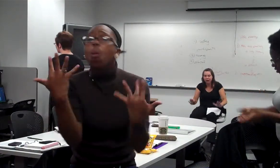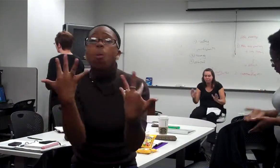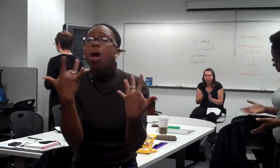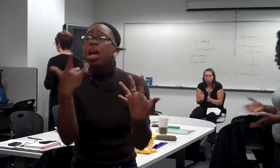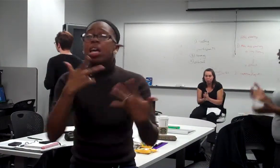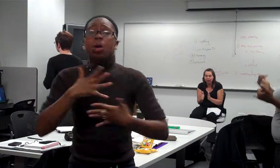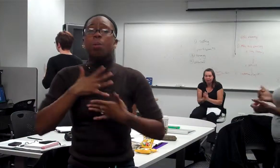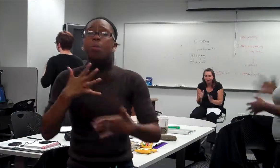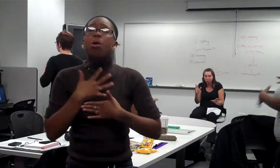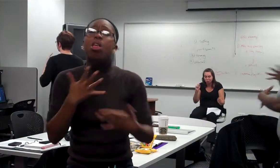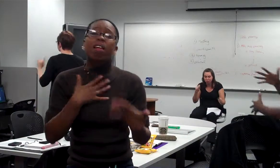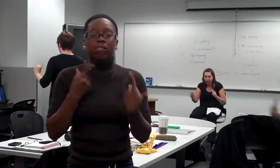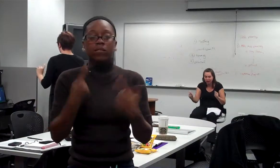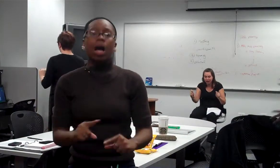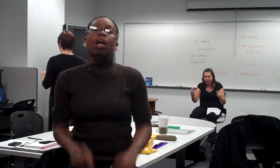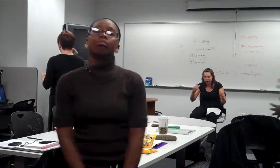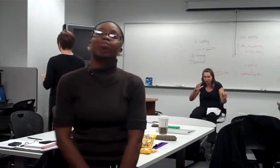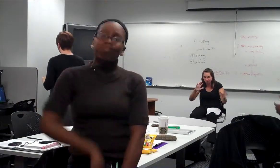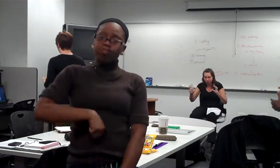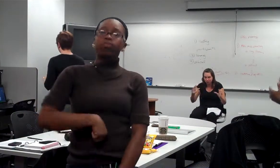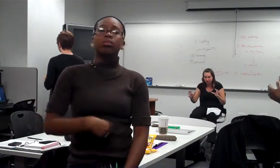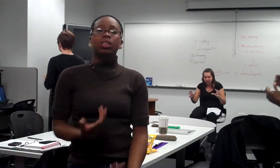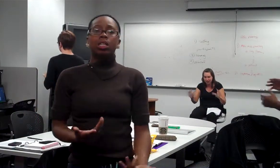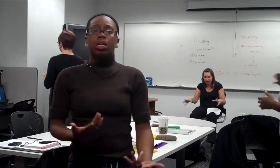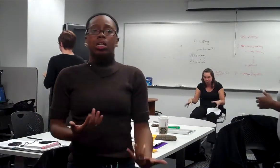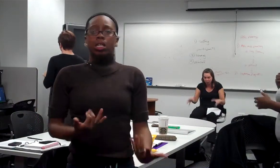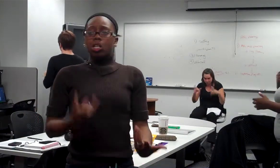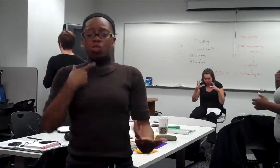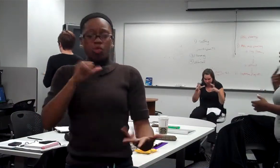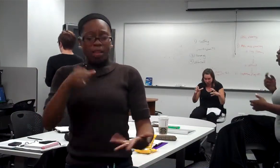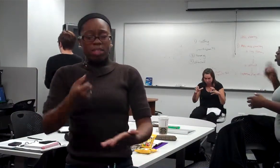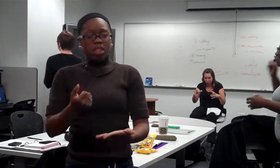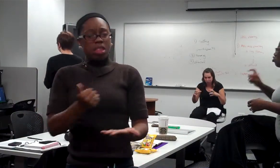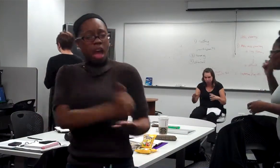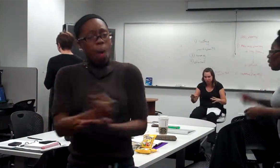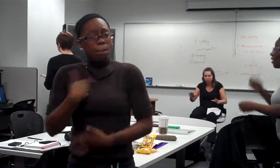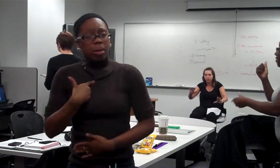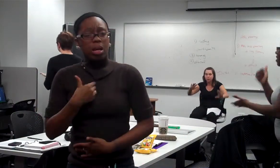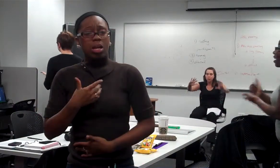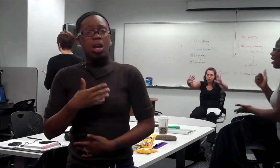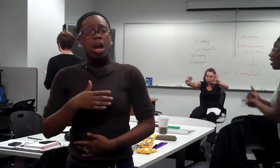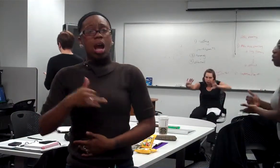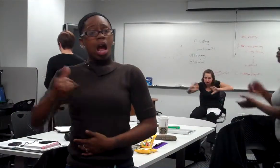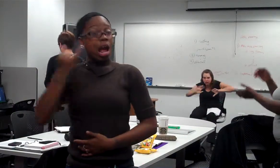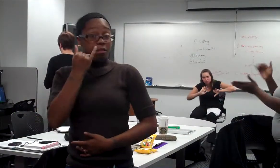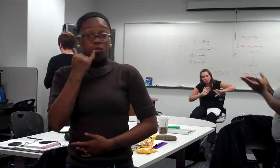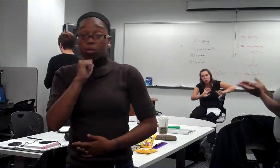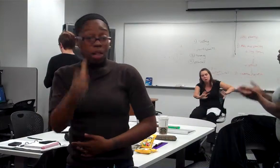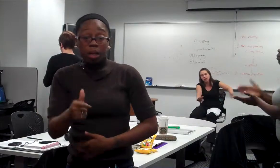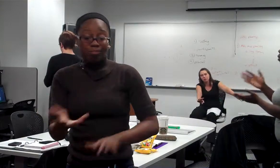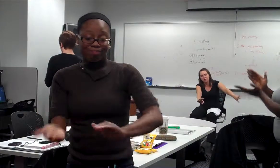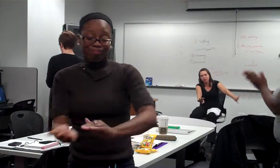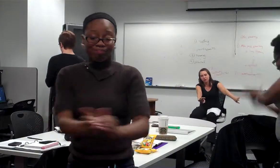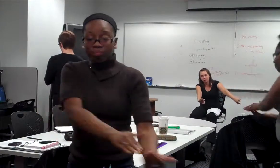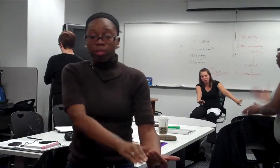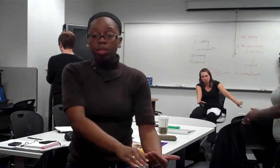I'm like, you have to regain your ability to help me because the boat will tip. We finally push off the fallen